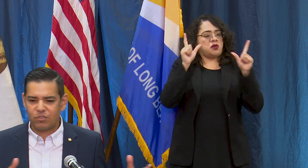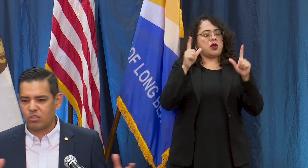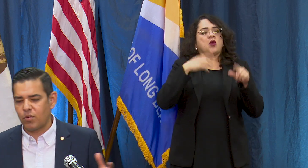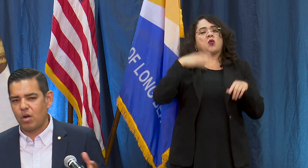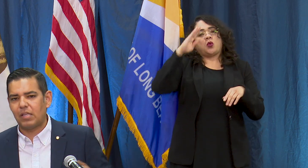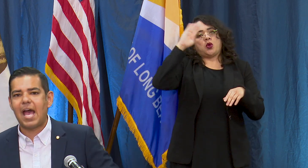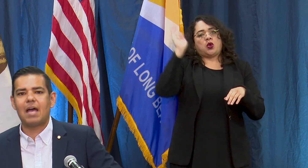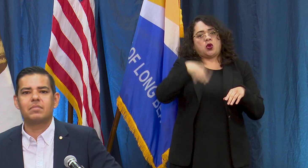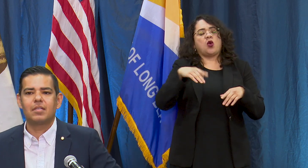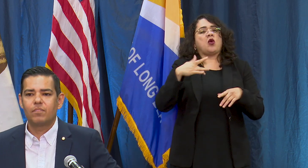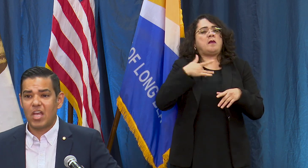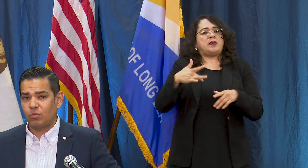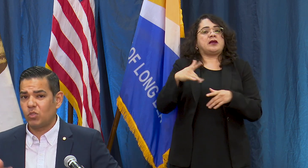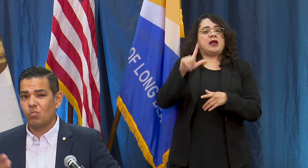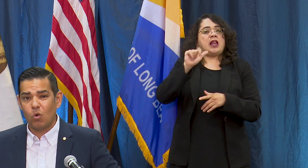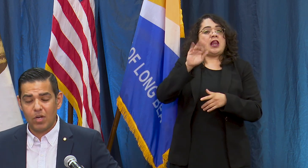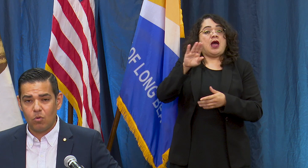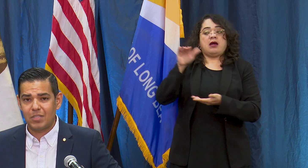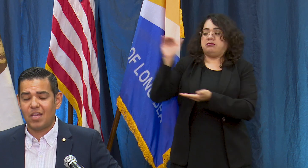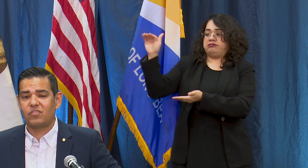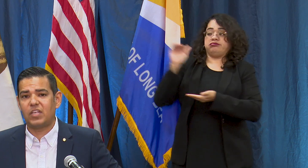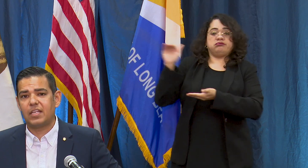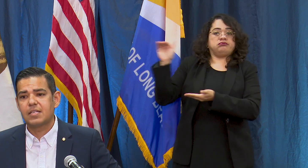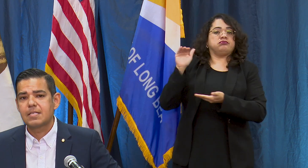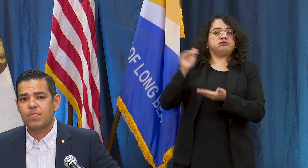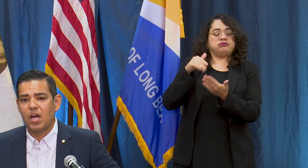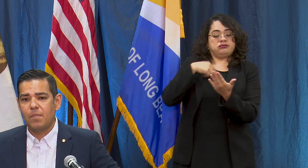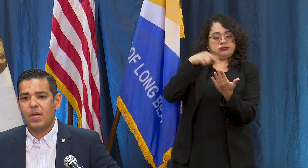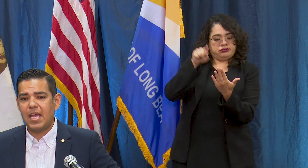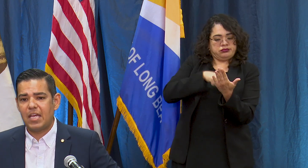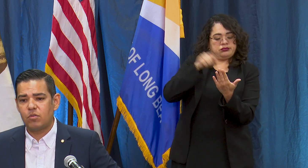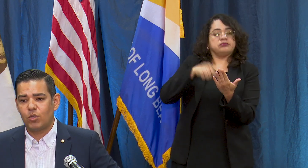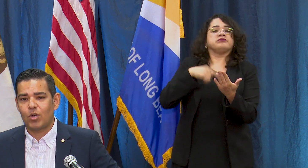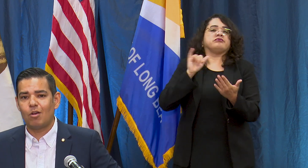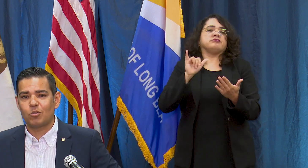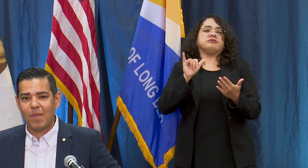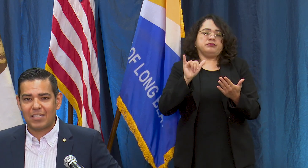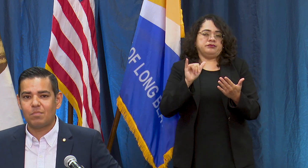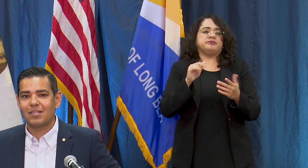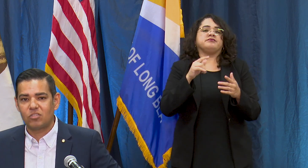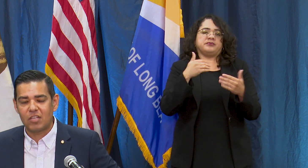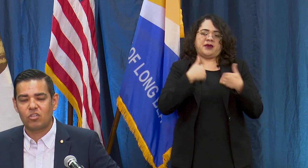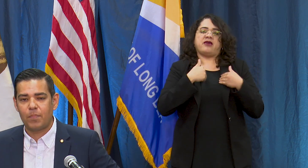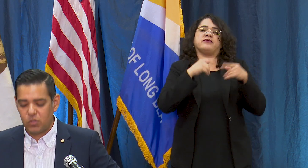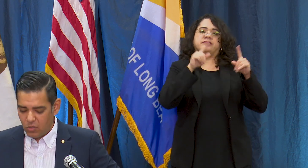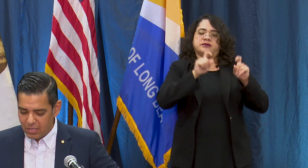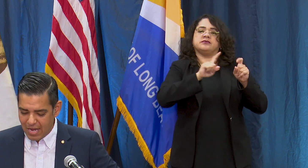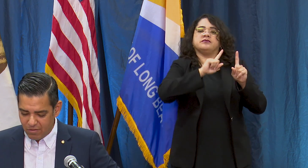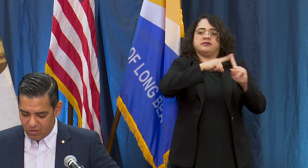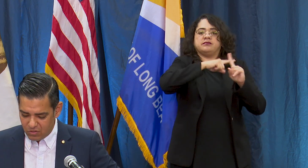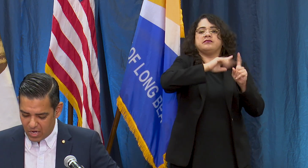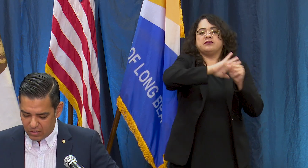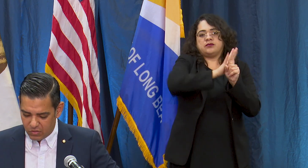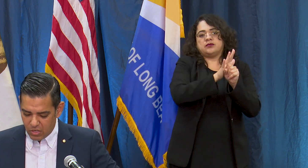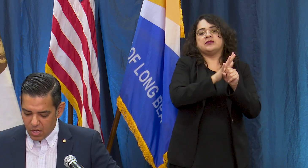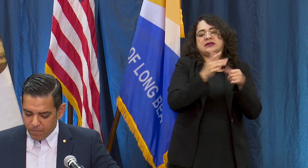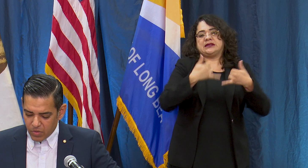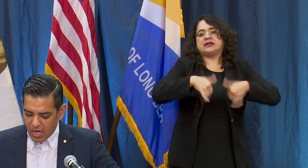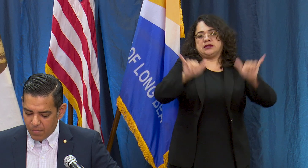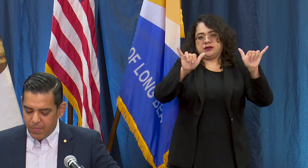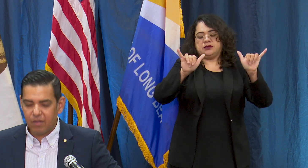get batches from our labs, as we do more and more testing. And we try to also maximize the testing opportunities at these